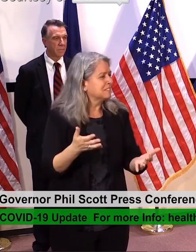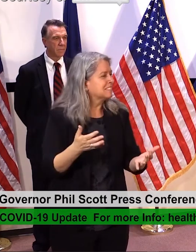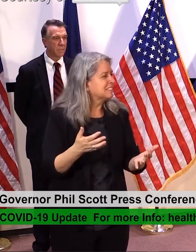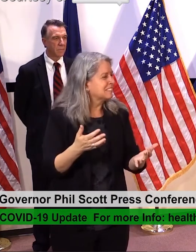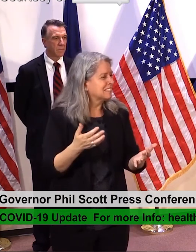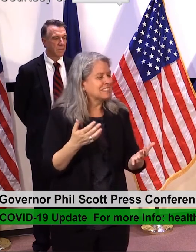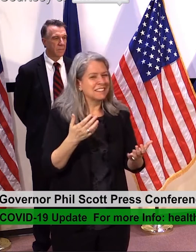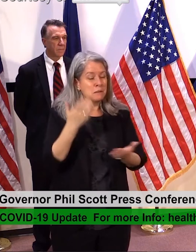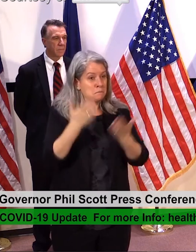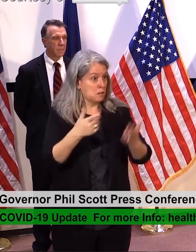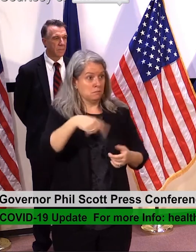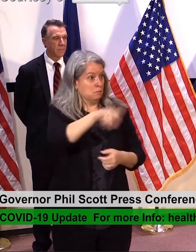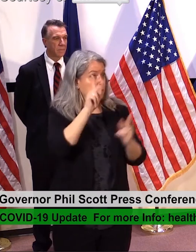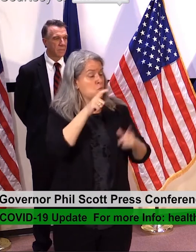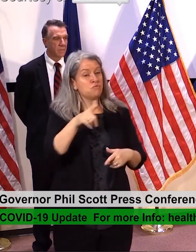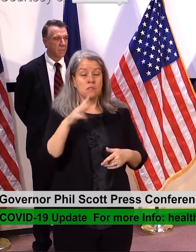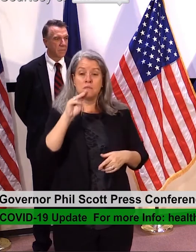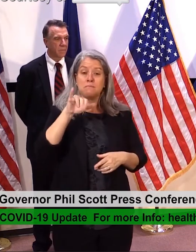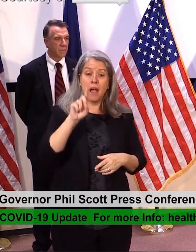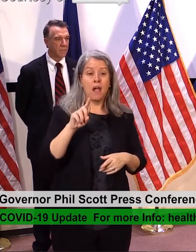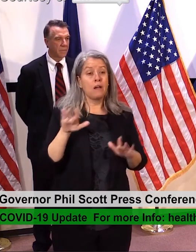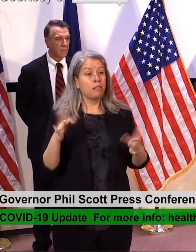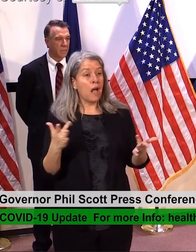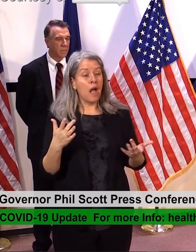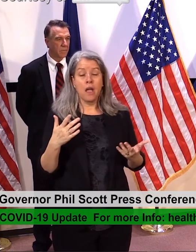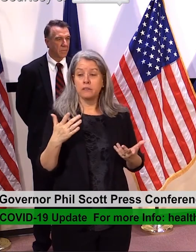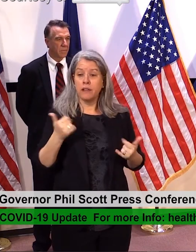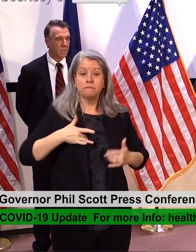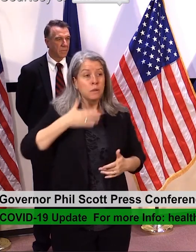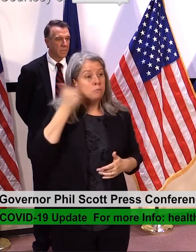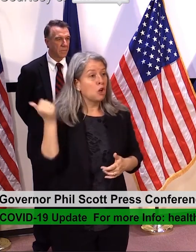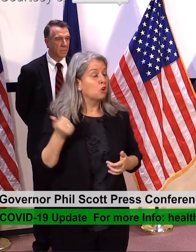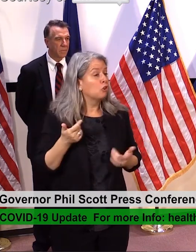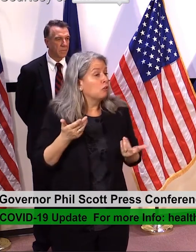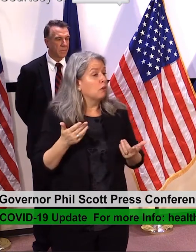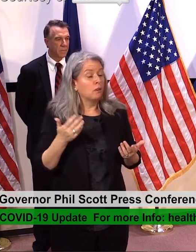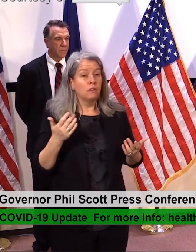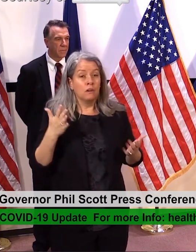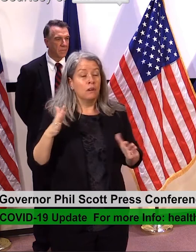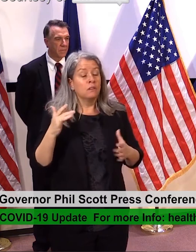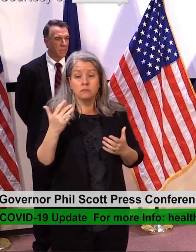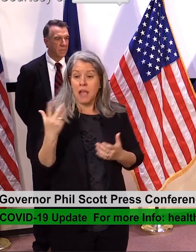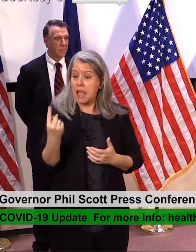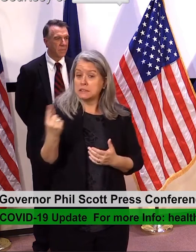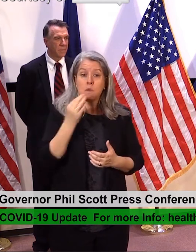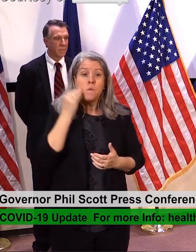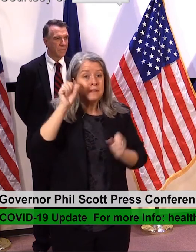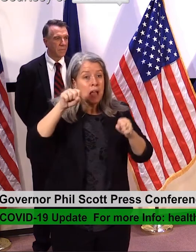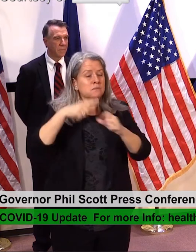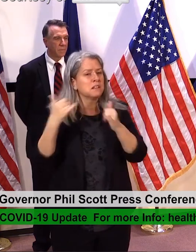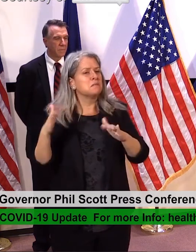mild or moderate illness and then recovered from that illness and were able to leave their isolation status, if you